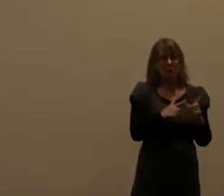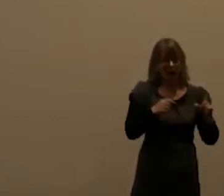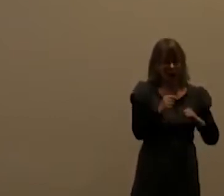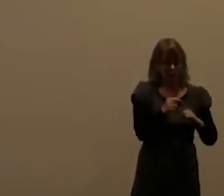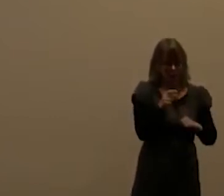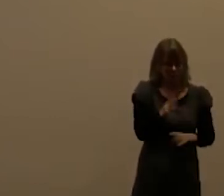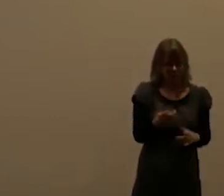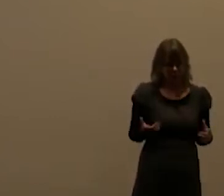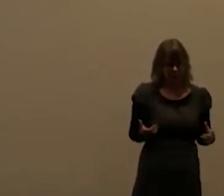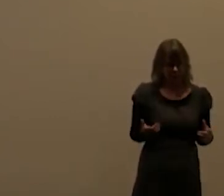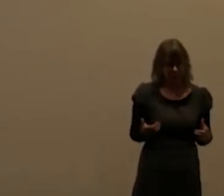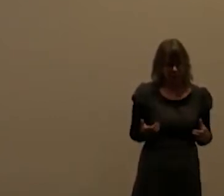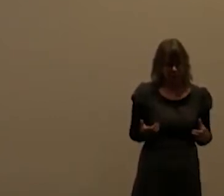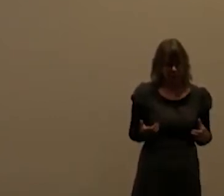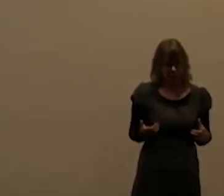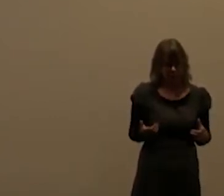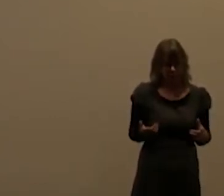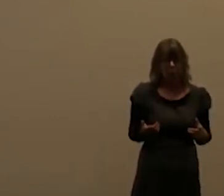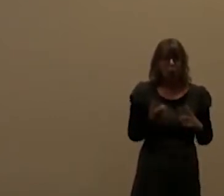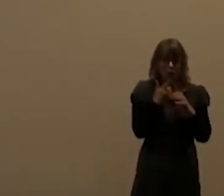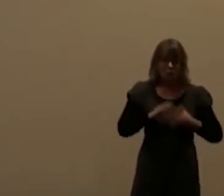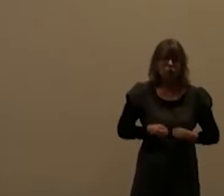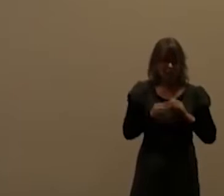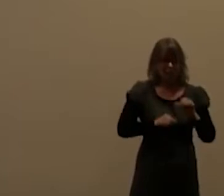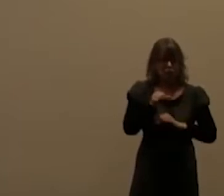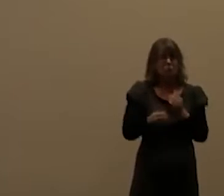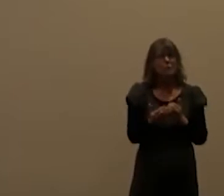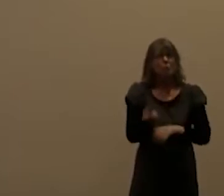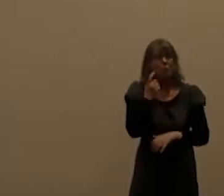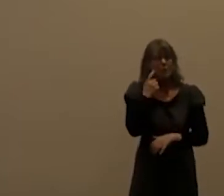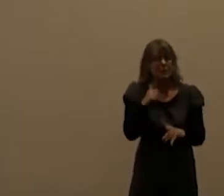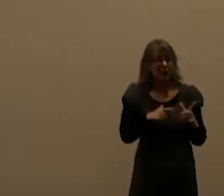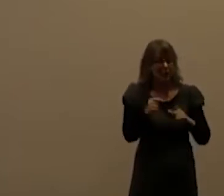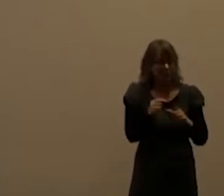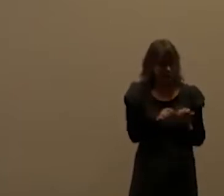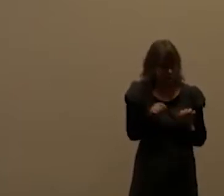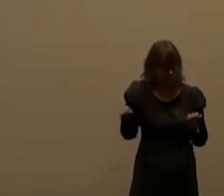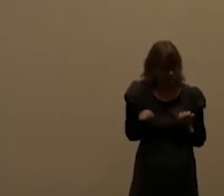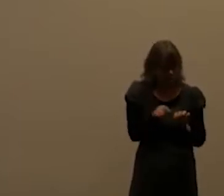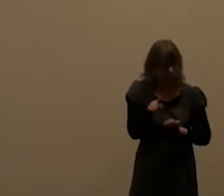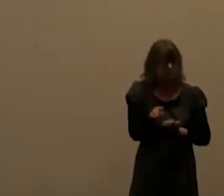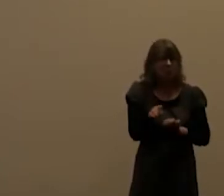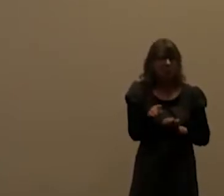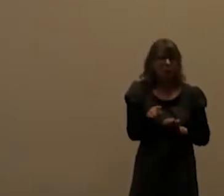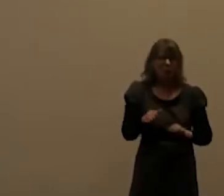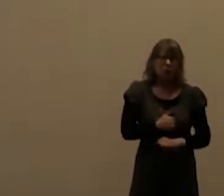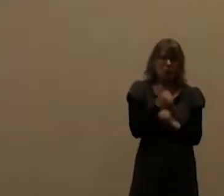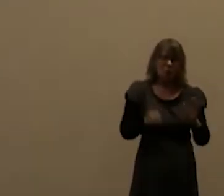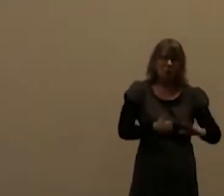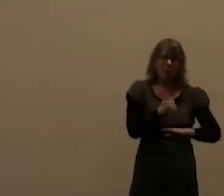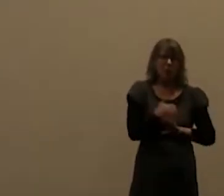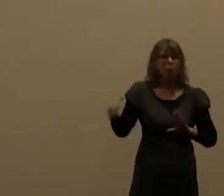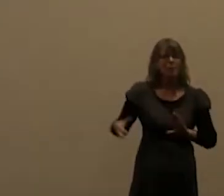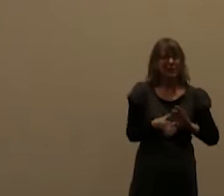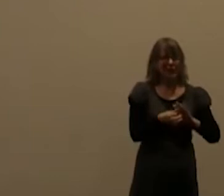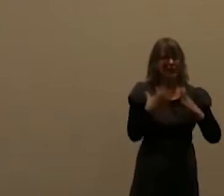workflows. So we've actually made this process way easier. In API management, we have a Create Power Platform connector.